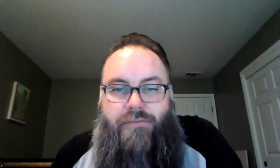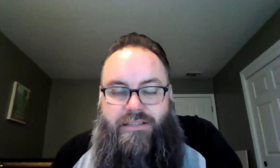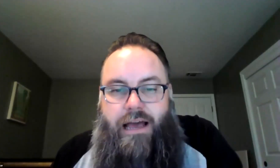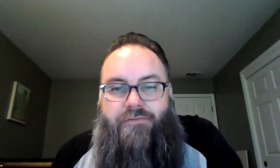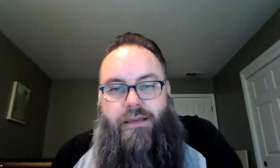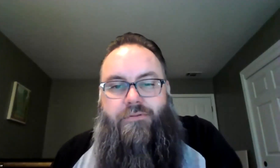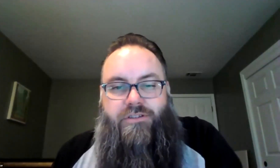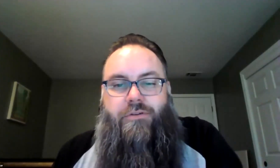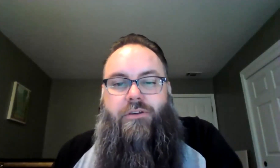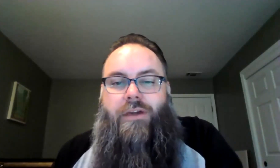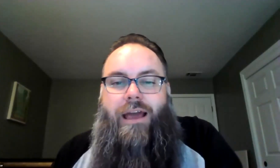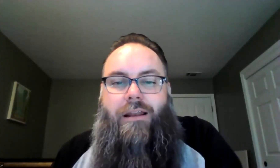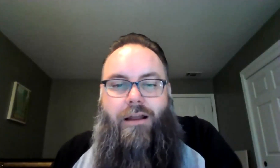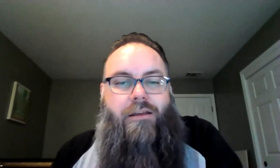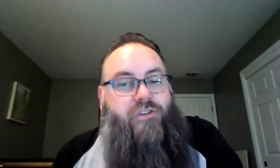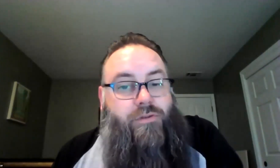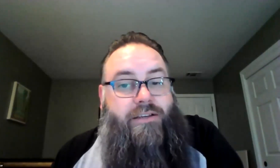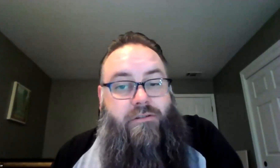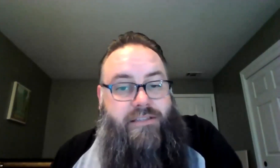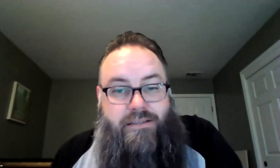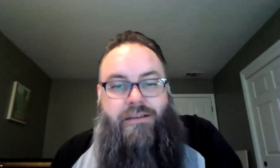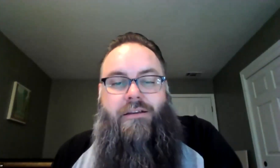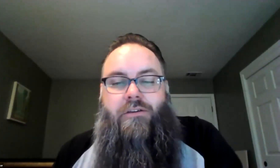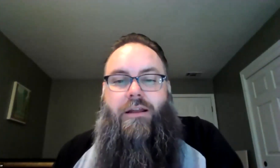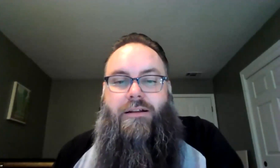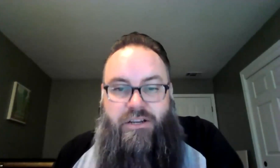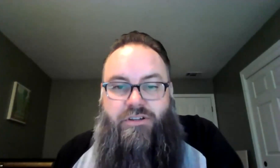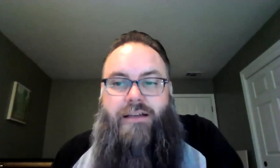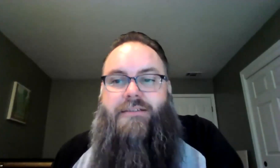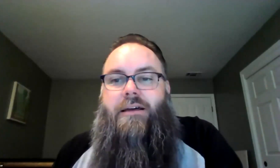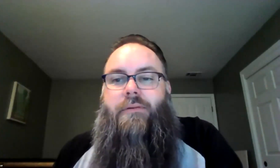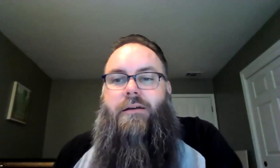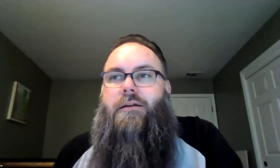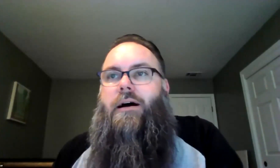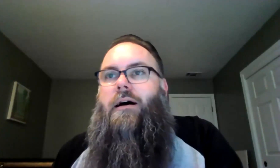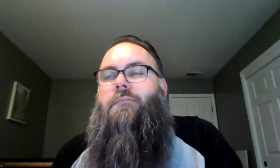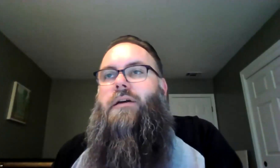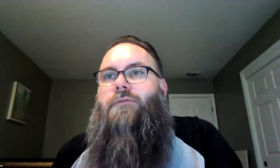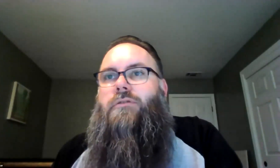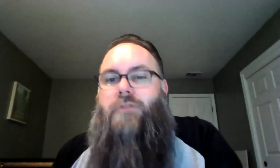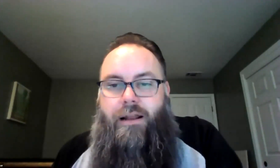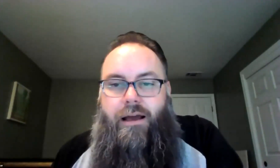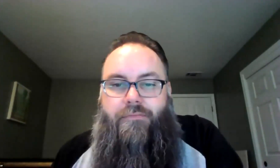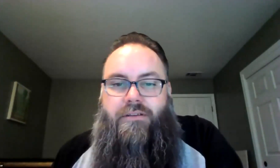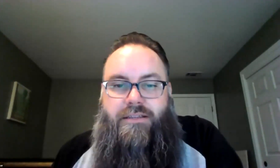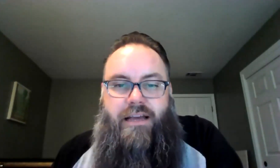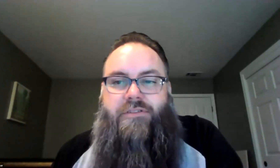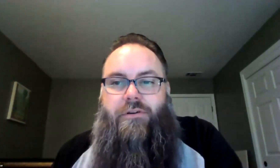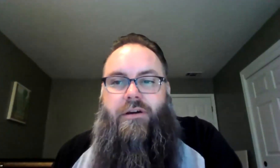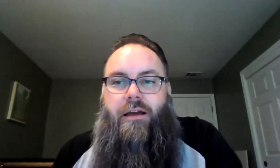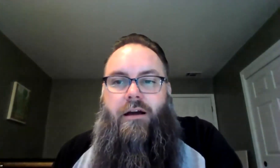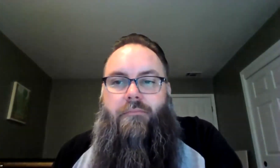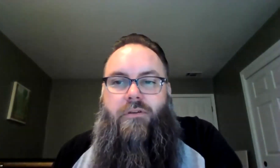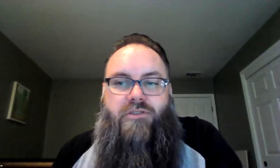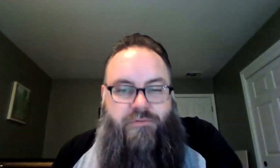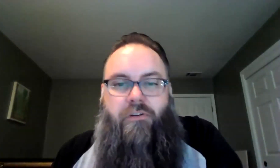you don't have the staff to be able to do it. You cannot individualize services, you cannot specialize them if you do not have the staff to do